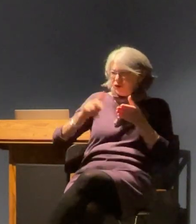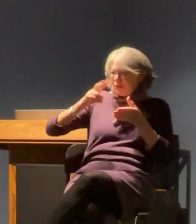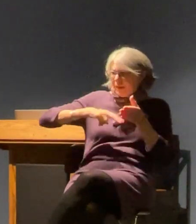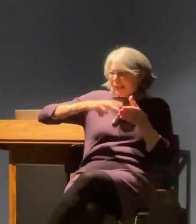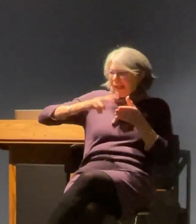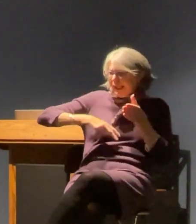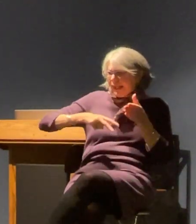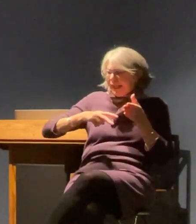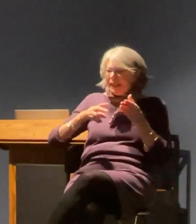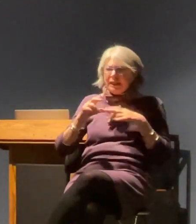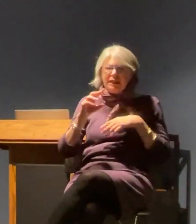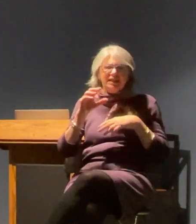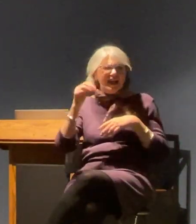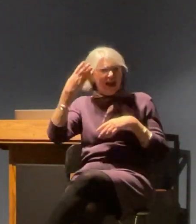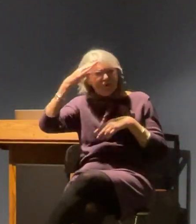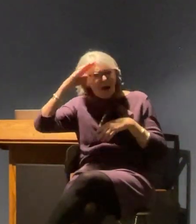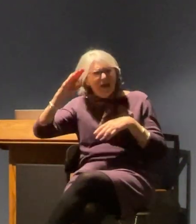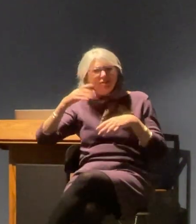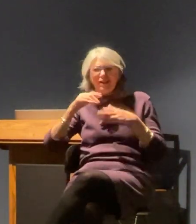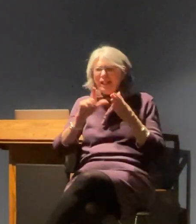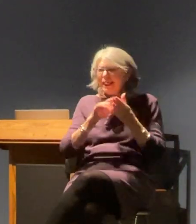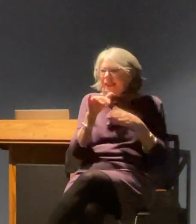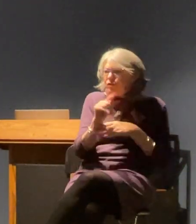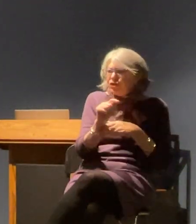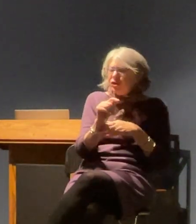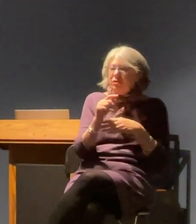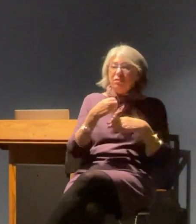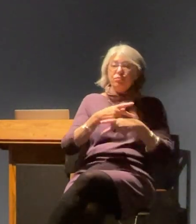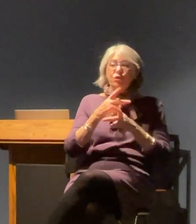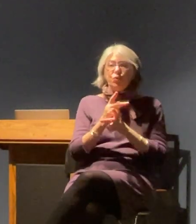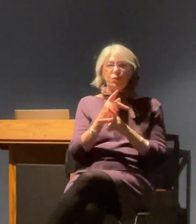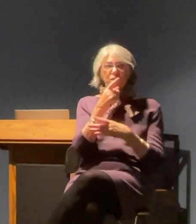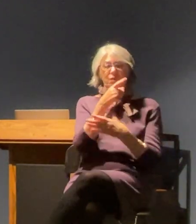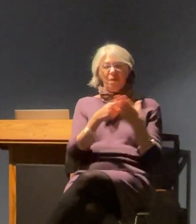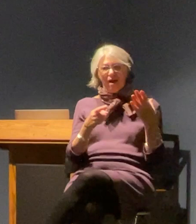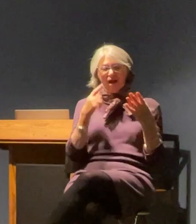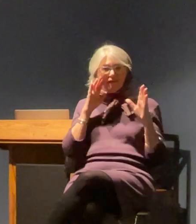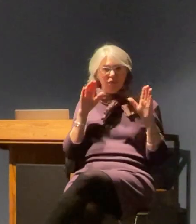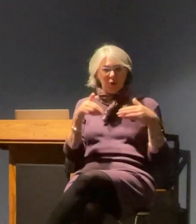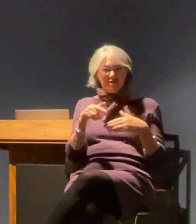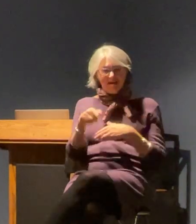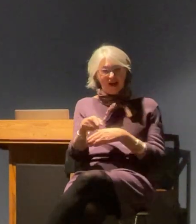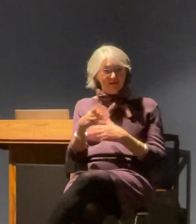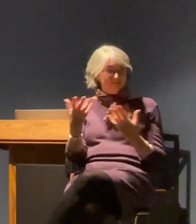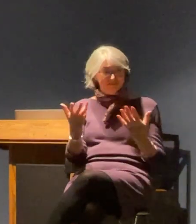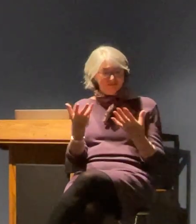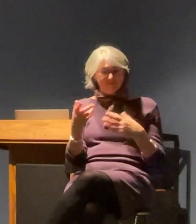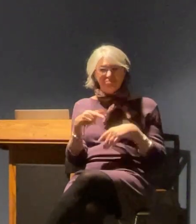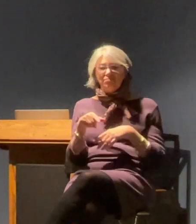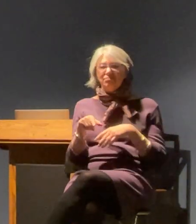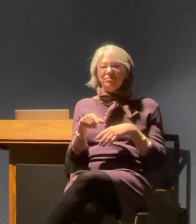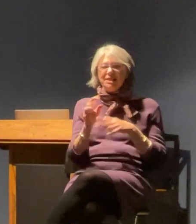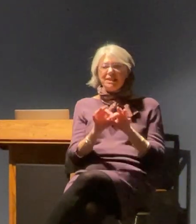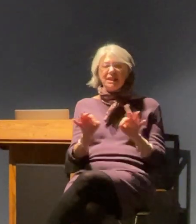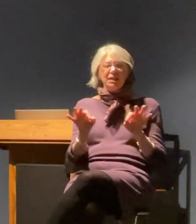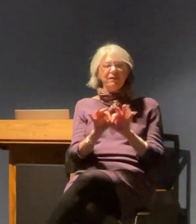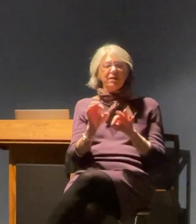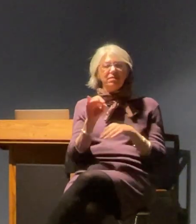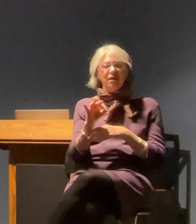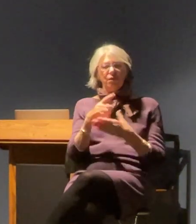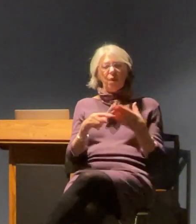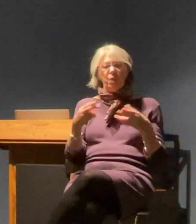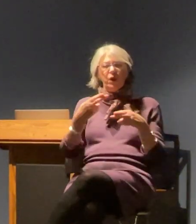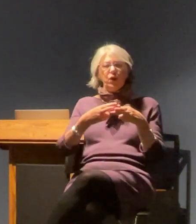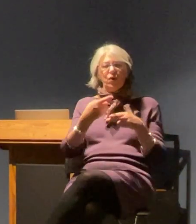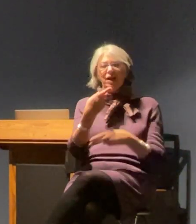of cultural anthropology, literature, history, produced ultimately what I focused on, which was the significance of what we